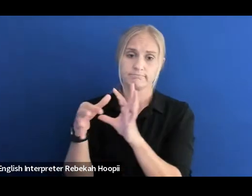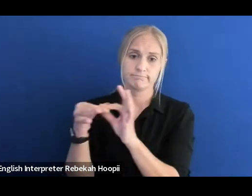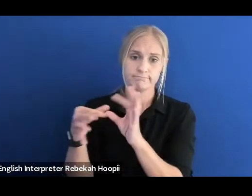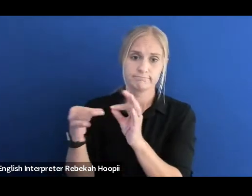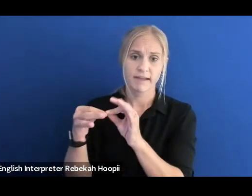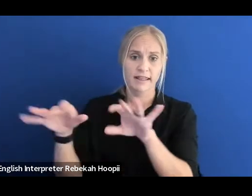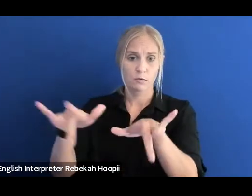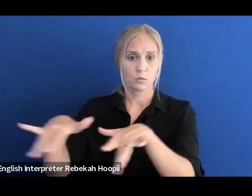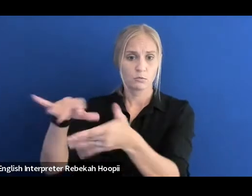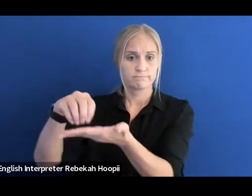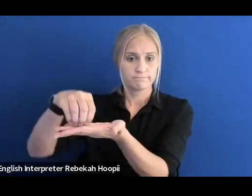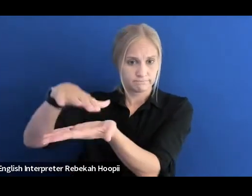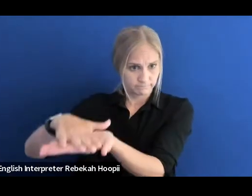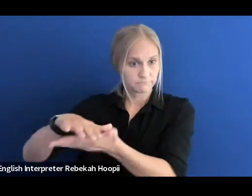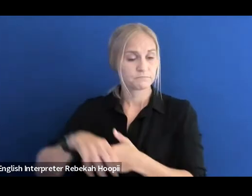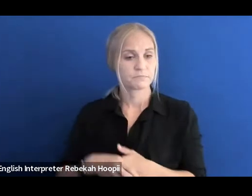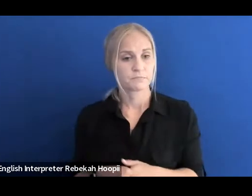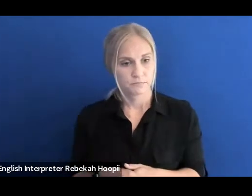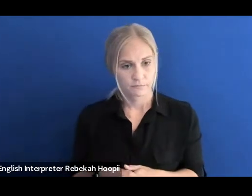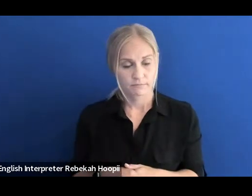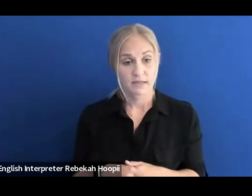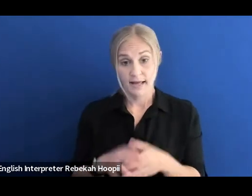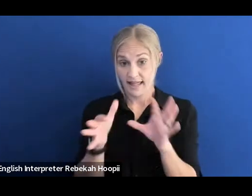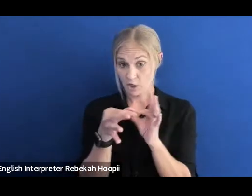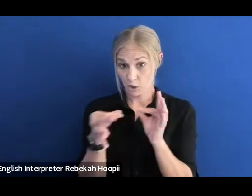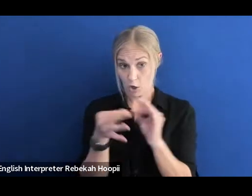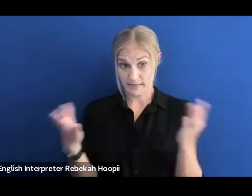your comments. And then the comments that you make here,